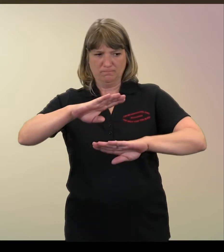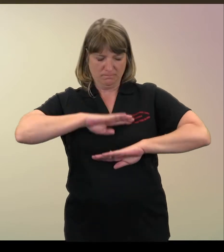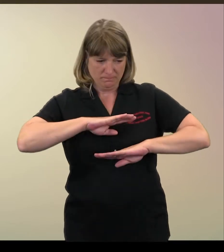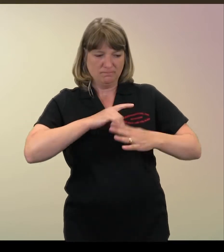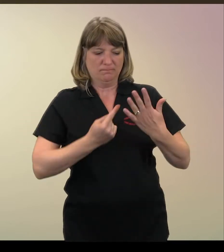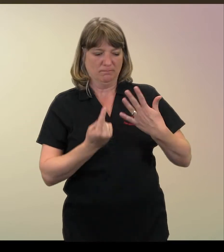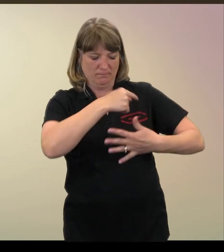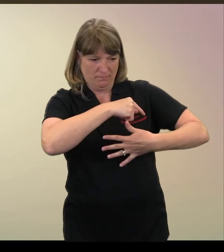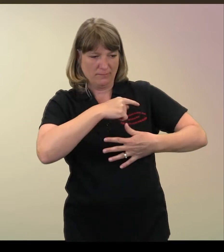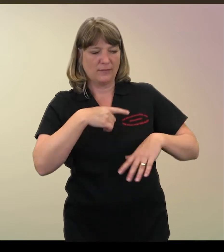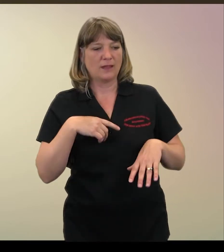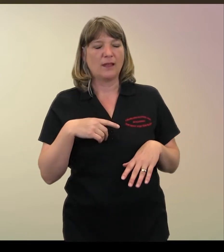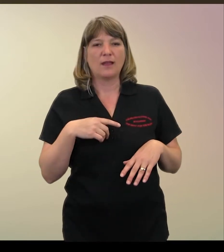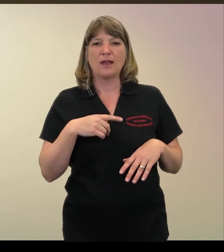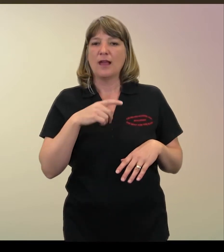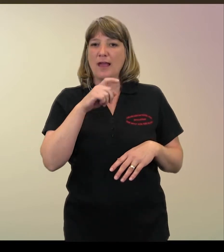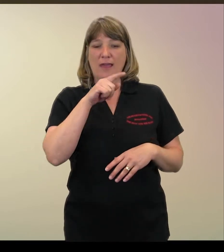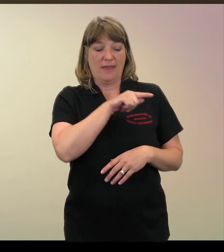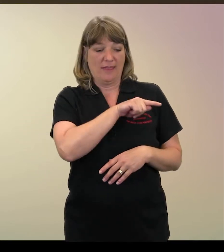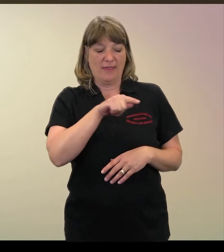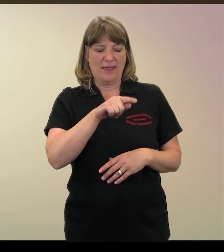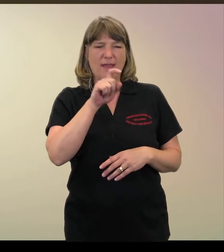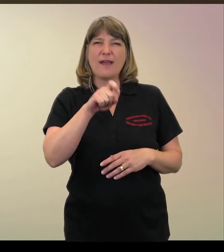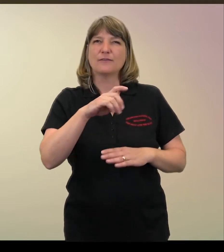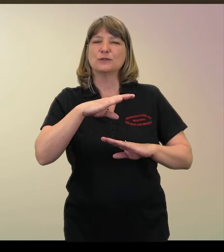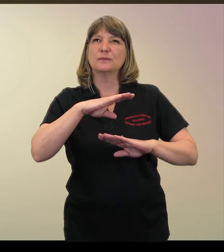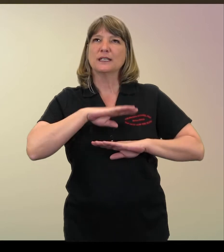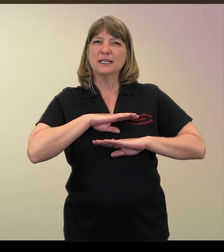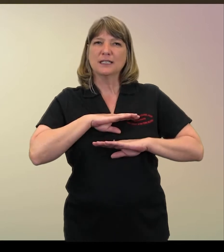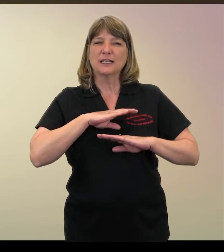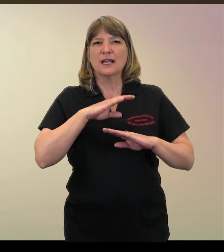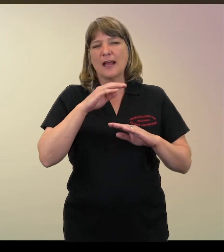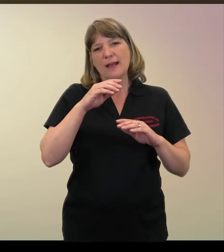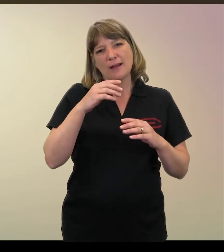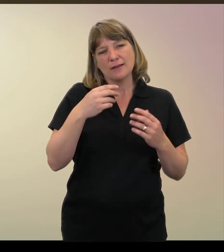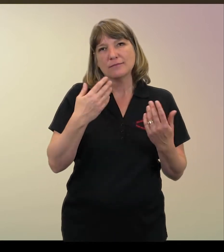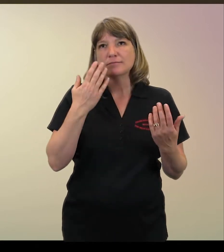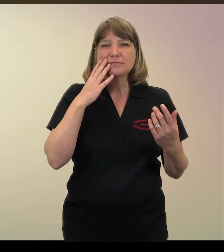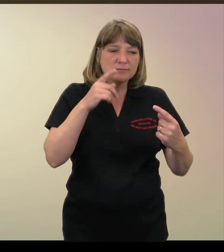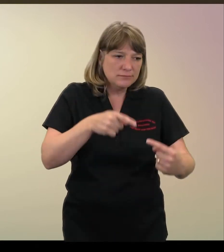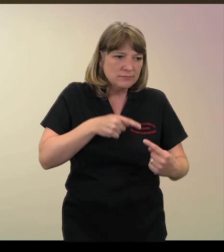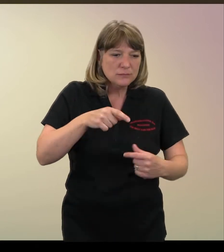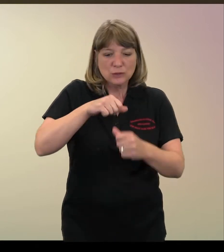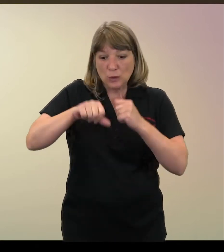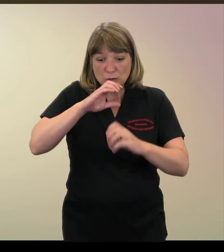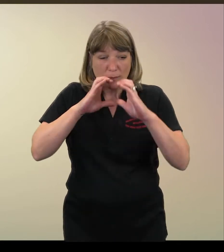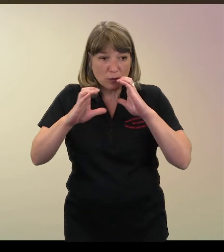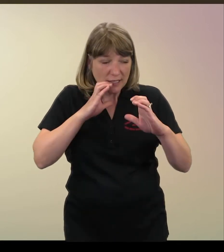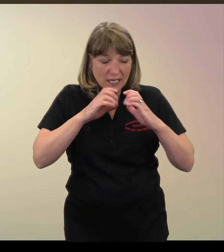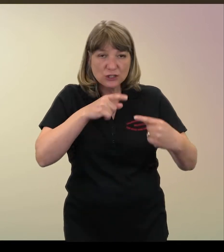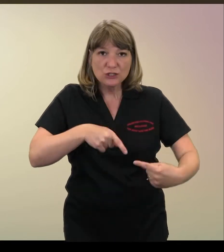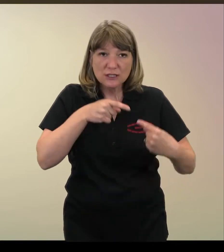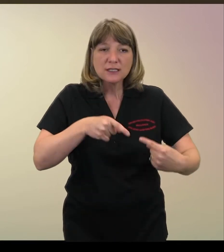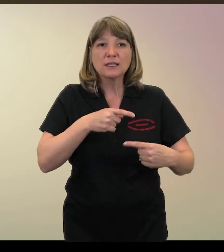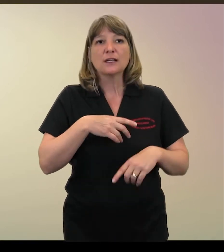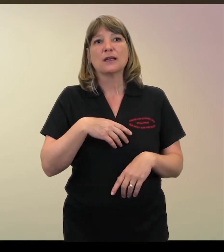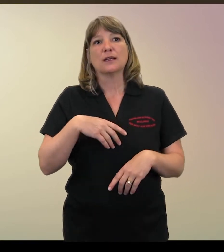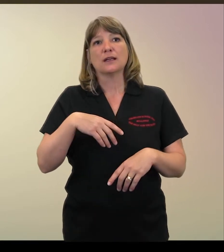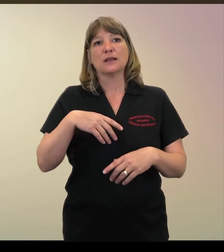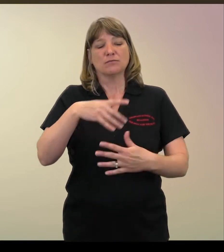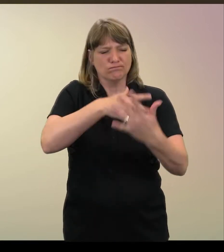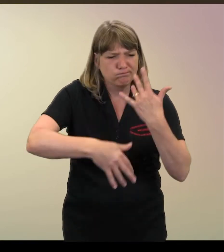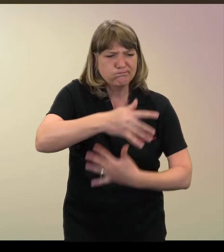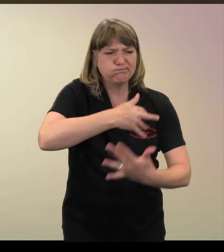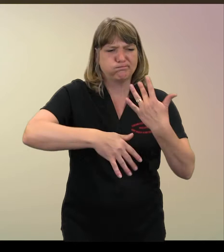specific criteria. So they have to have difficulties with social communication